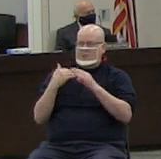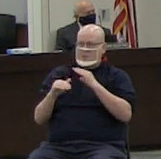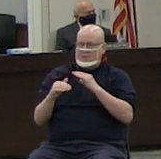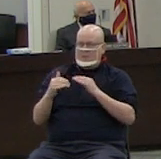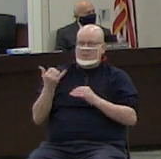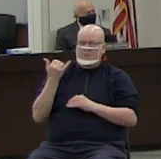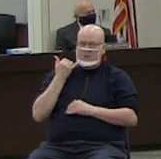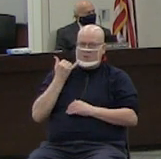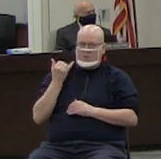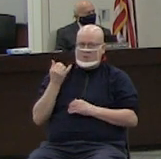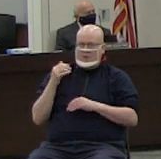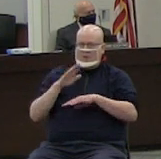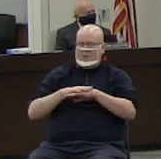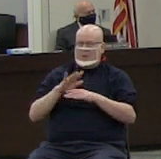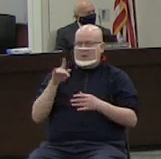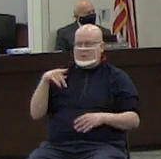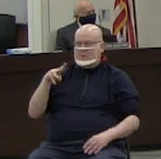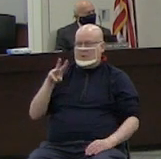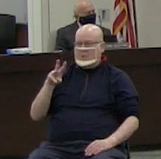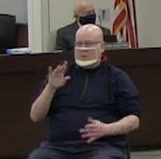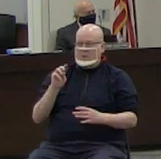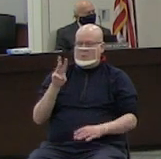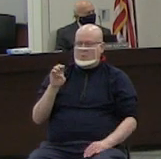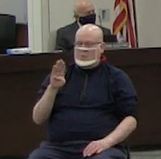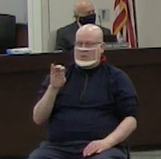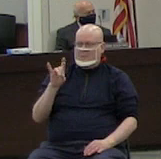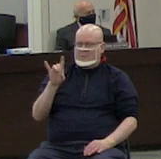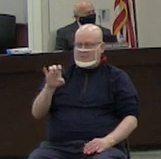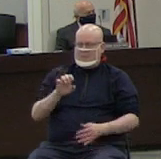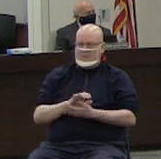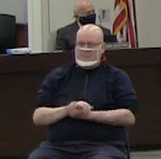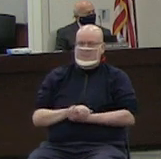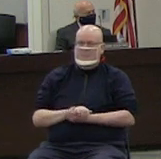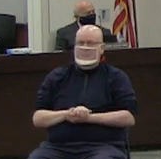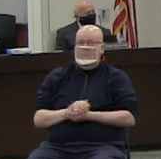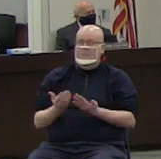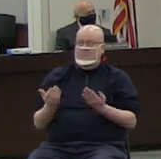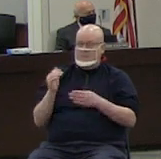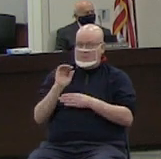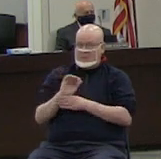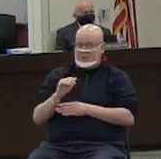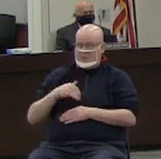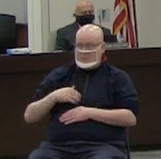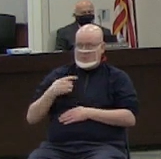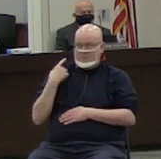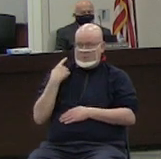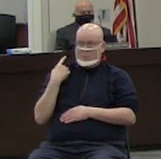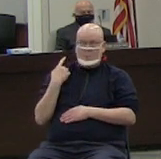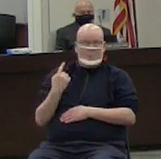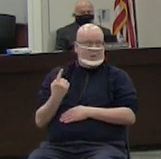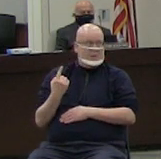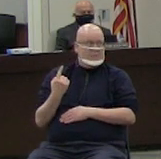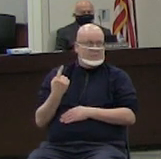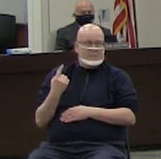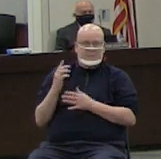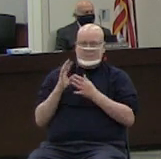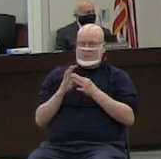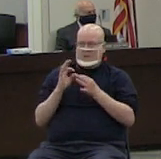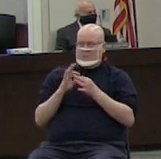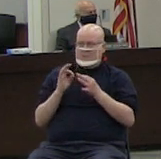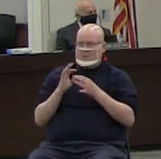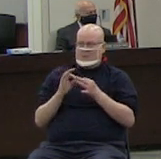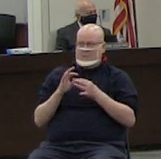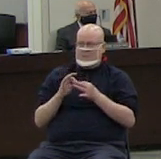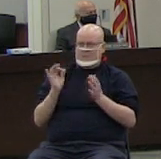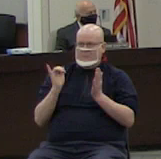Parkway website. So this evening, I believe we only have one comment.